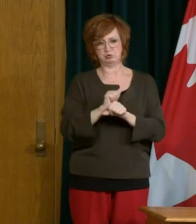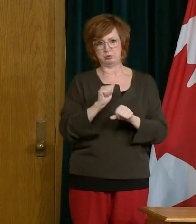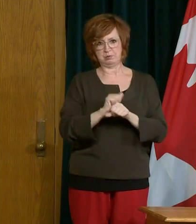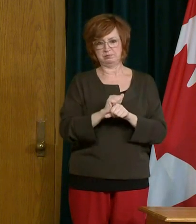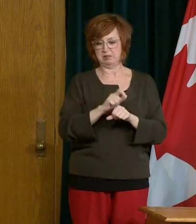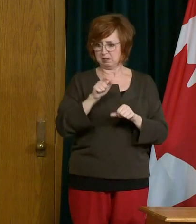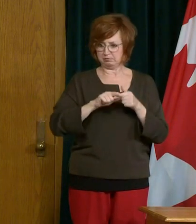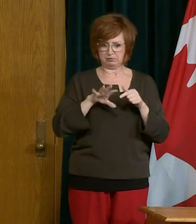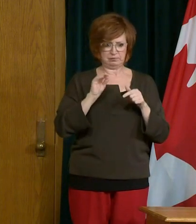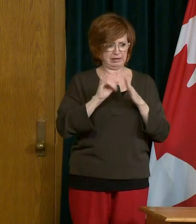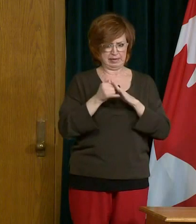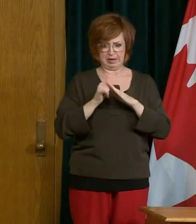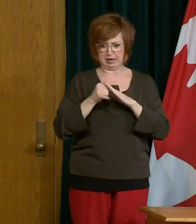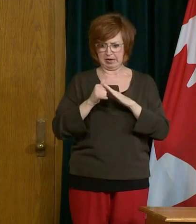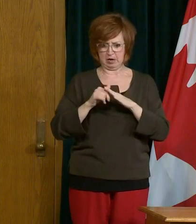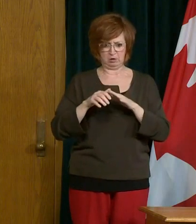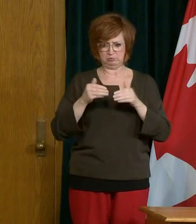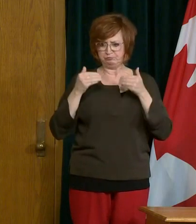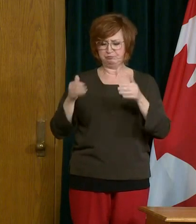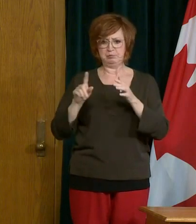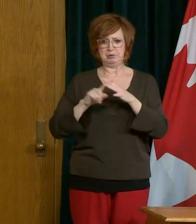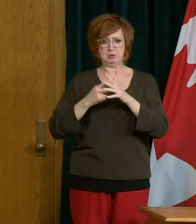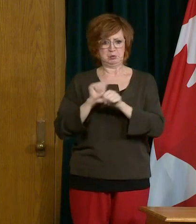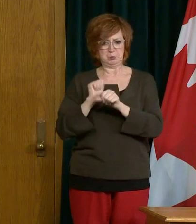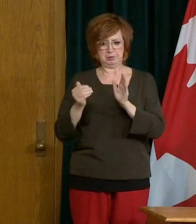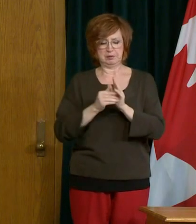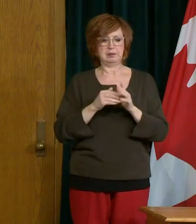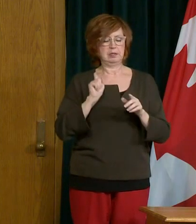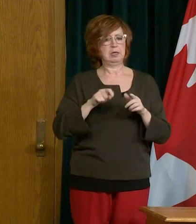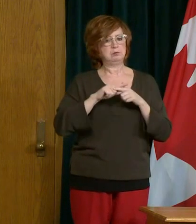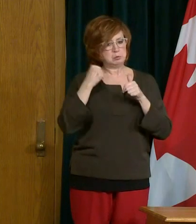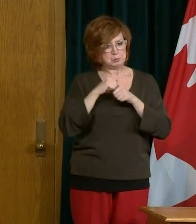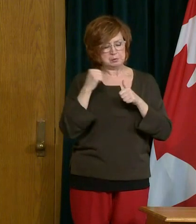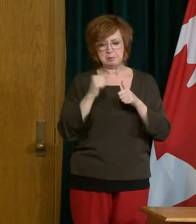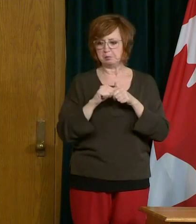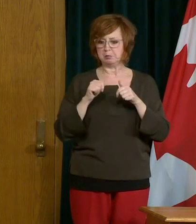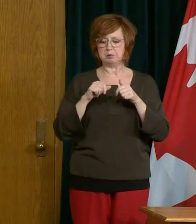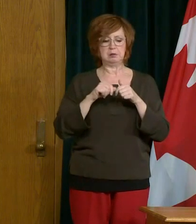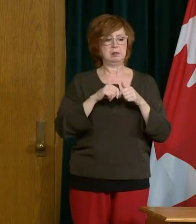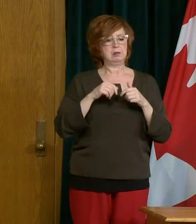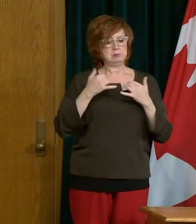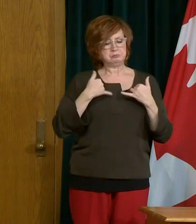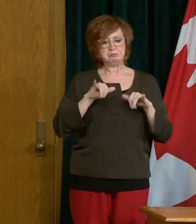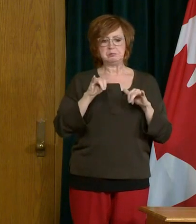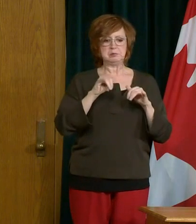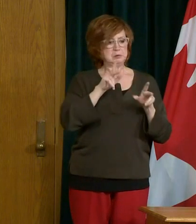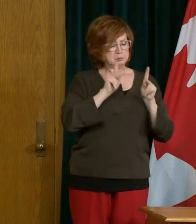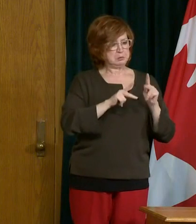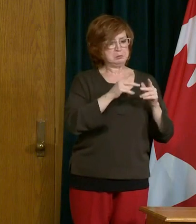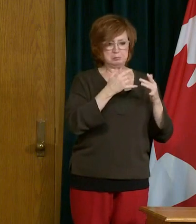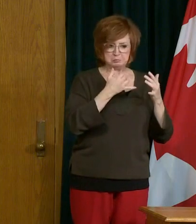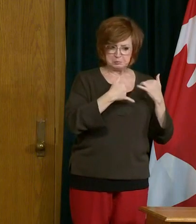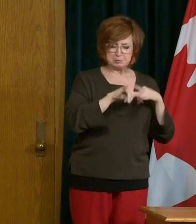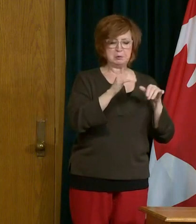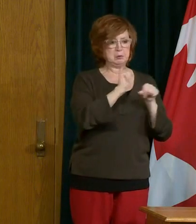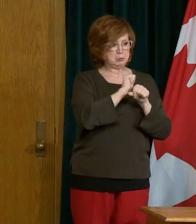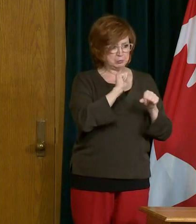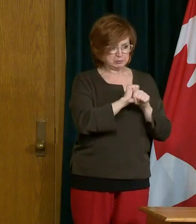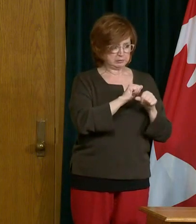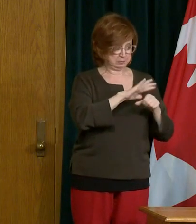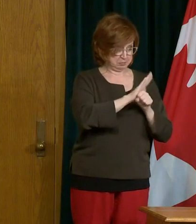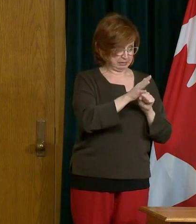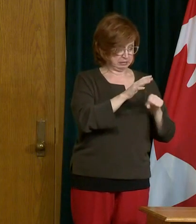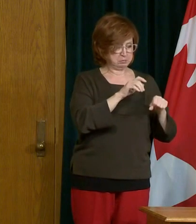we should recognize that about 500,000 Saskatchewan people have remained employed throughout this pandemic. And that is good